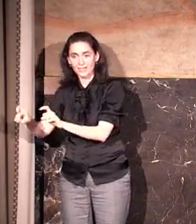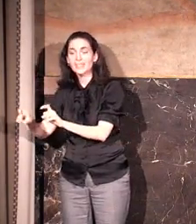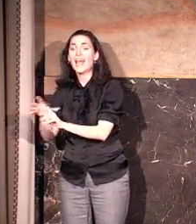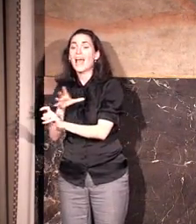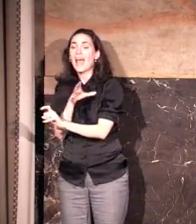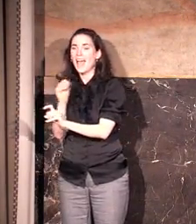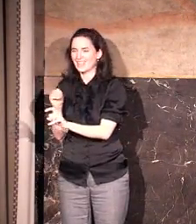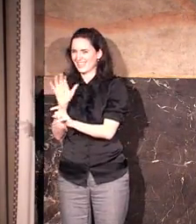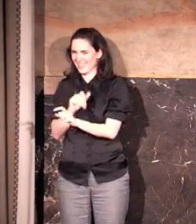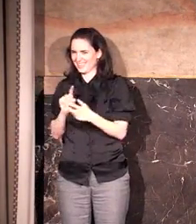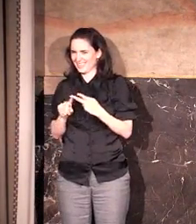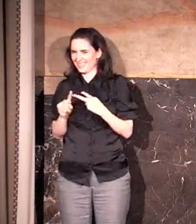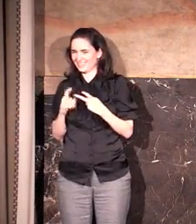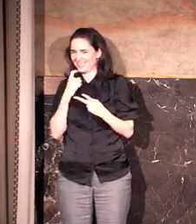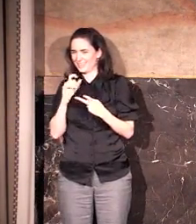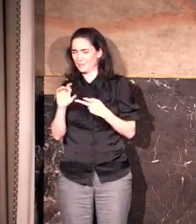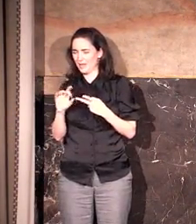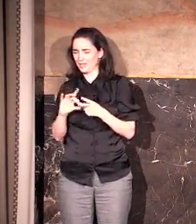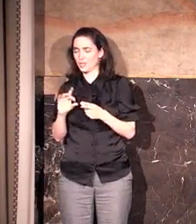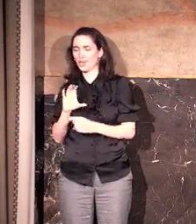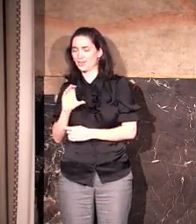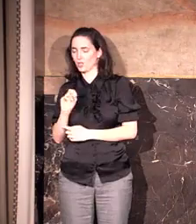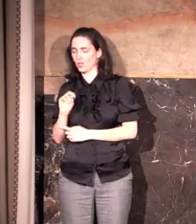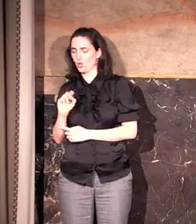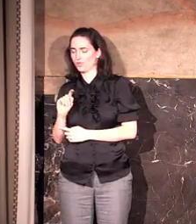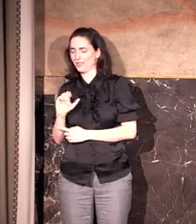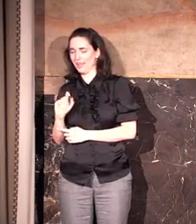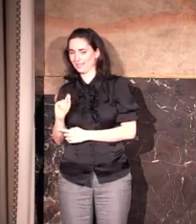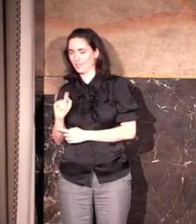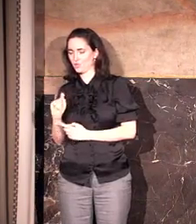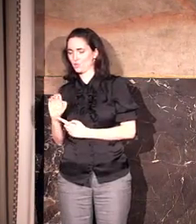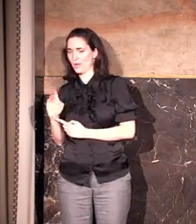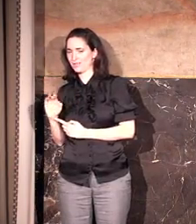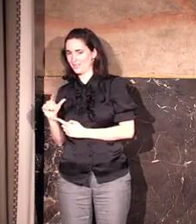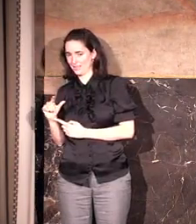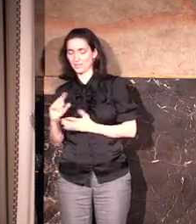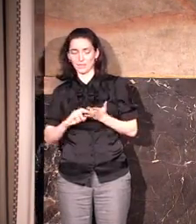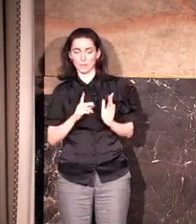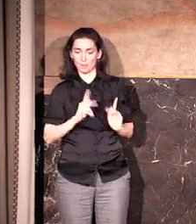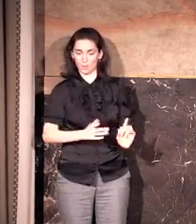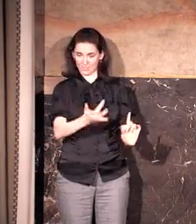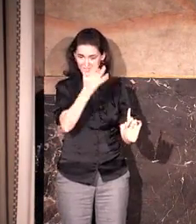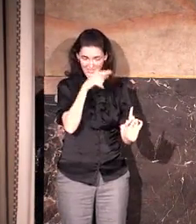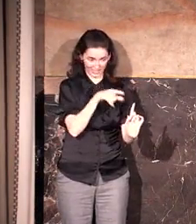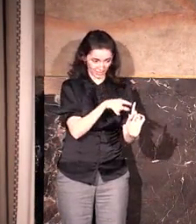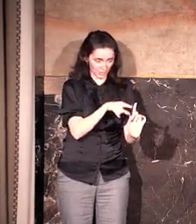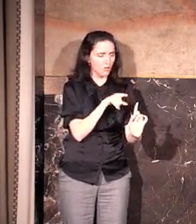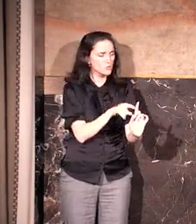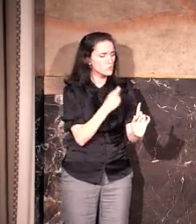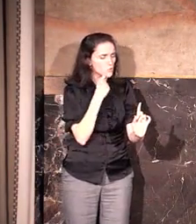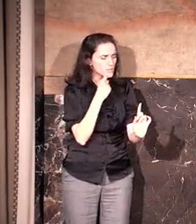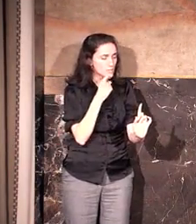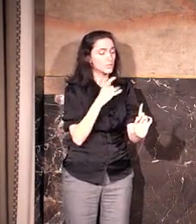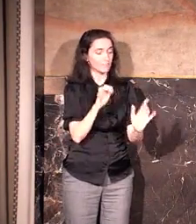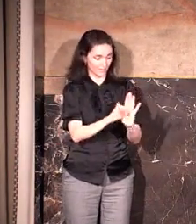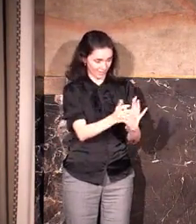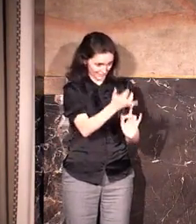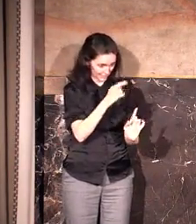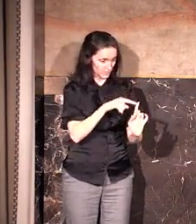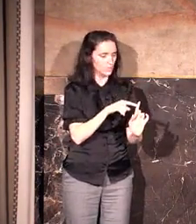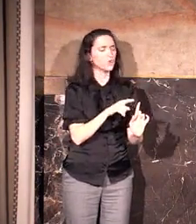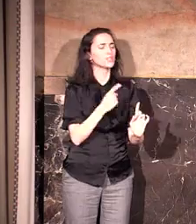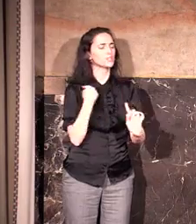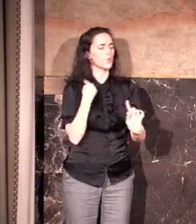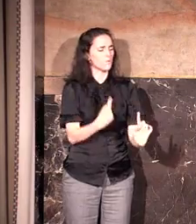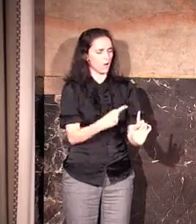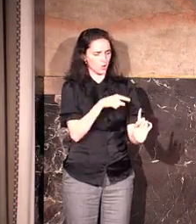contact tracing. And so those things are important, and Dr. B is going to explain in more detail in just a couple of minutes our